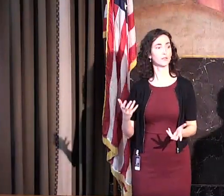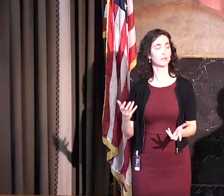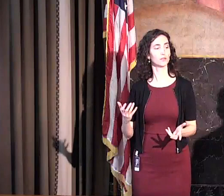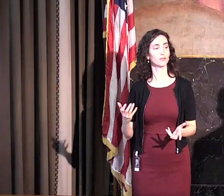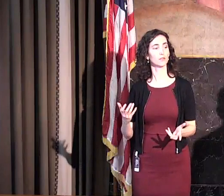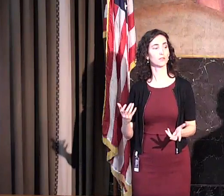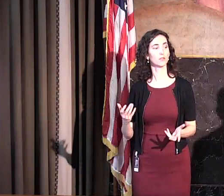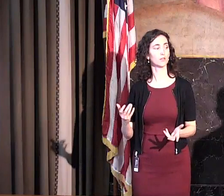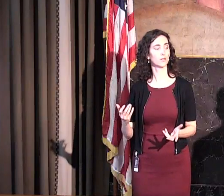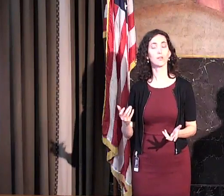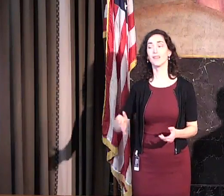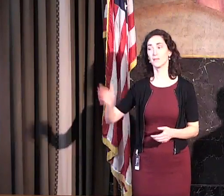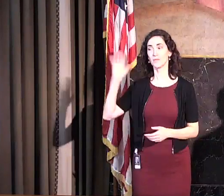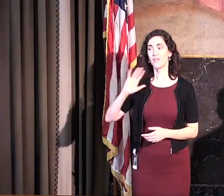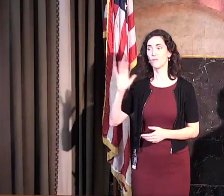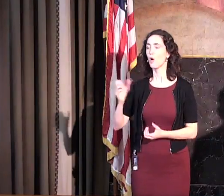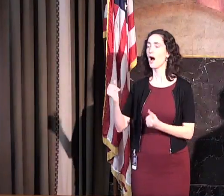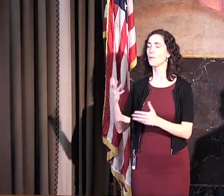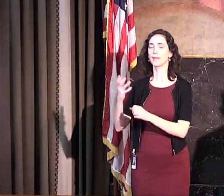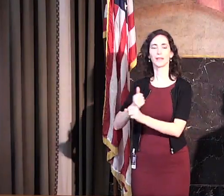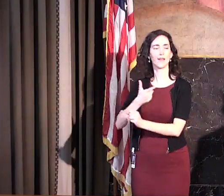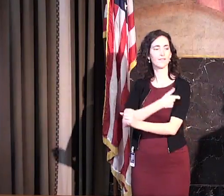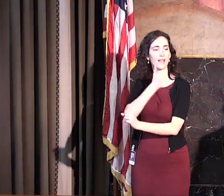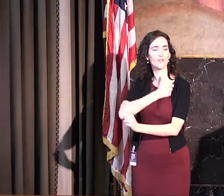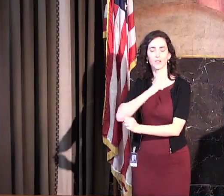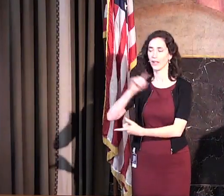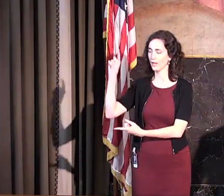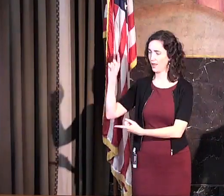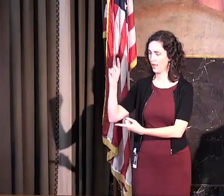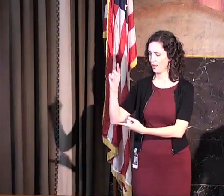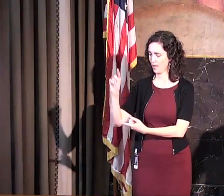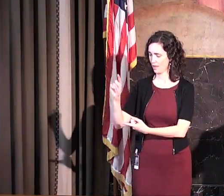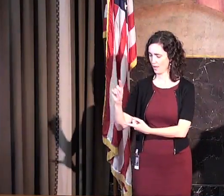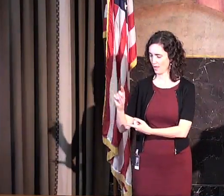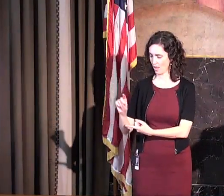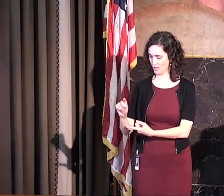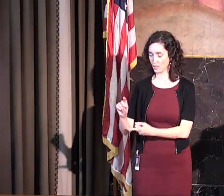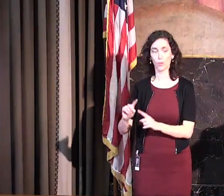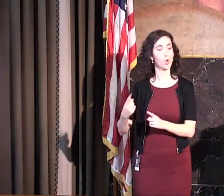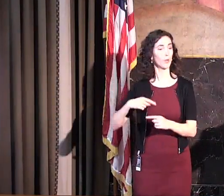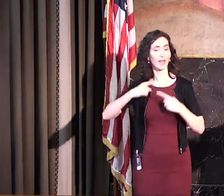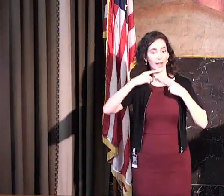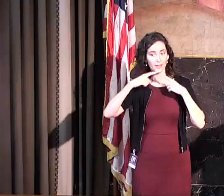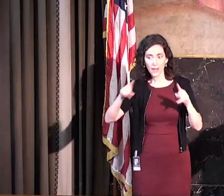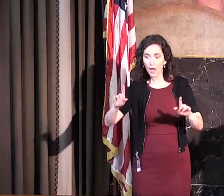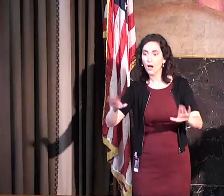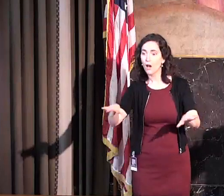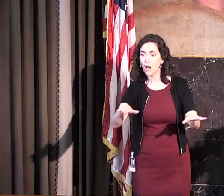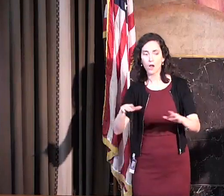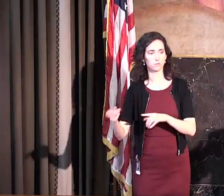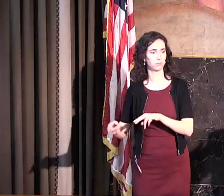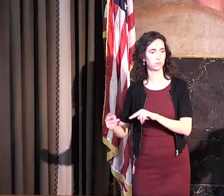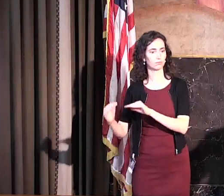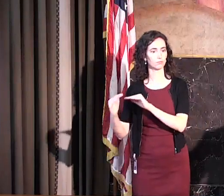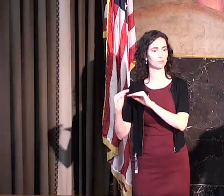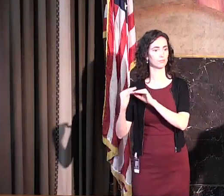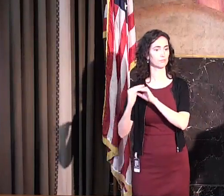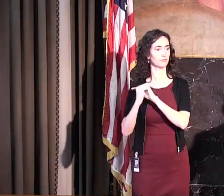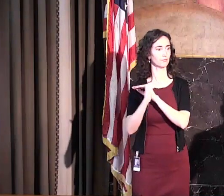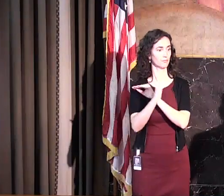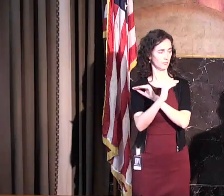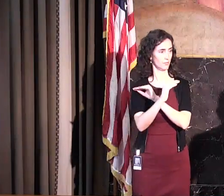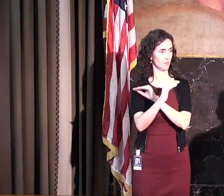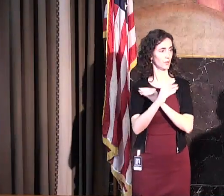which was steeply downward. And since we made the announcement, that has leveled off. And so if you take that